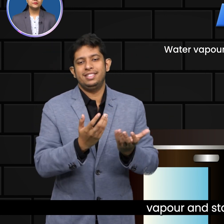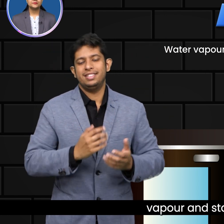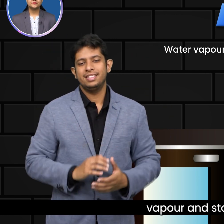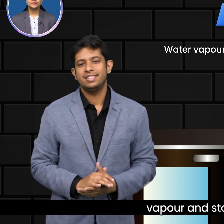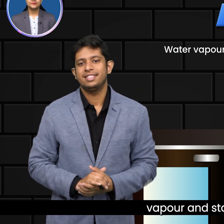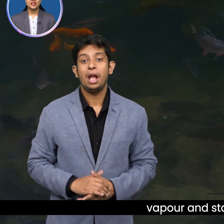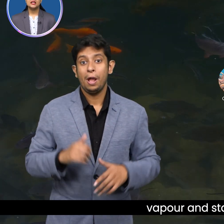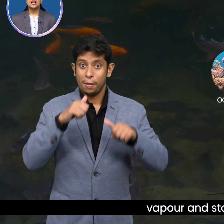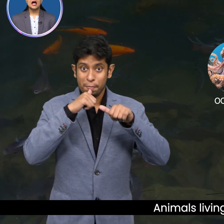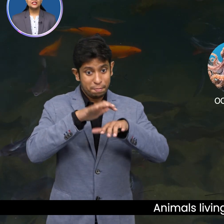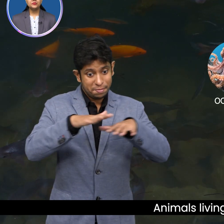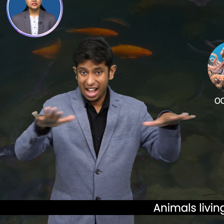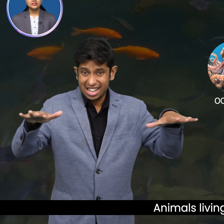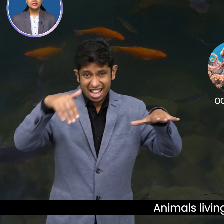boil.